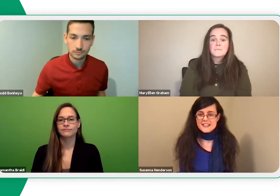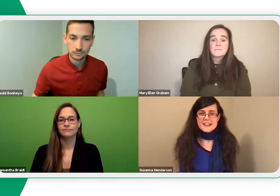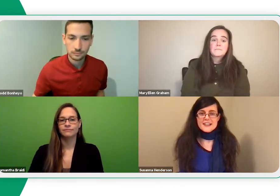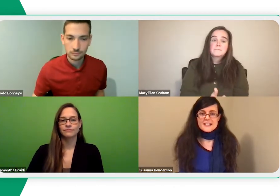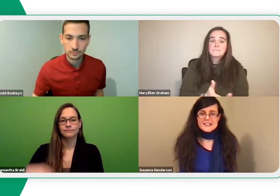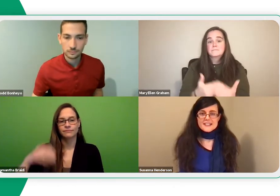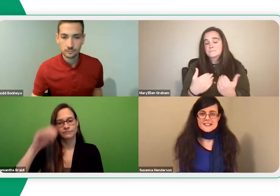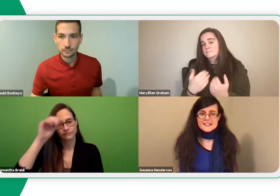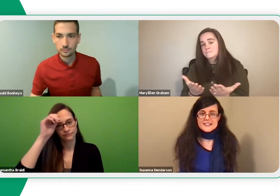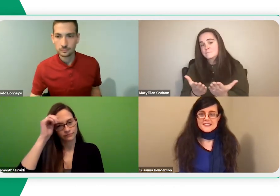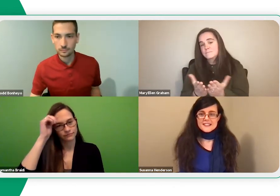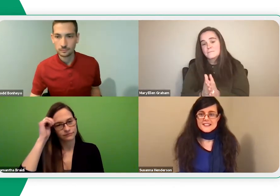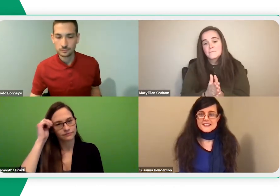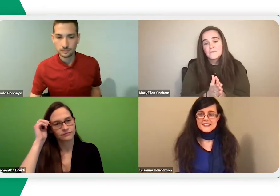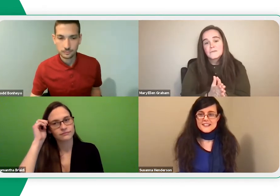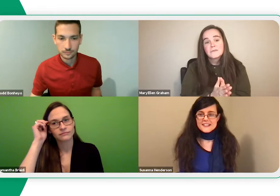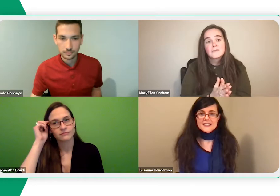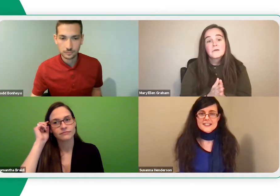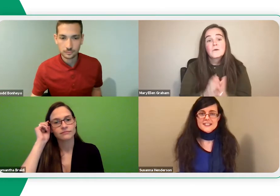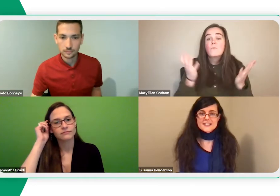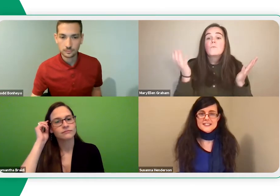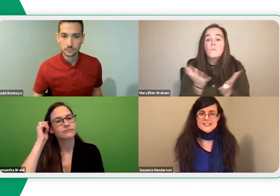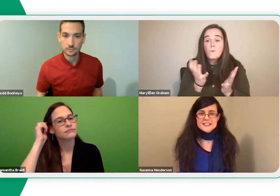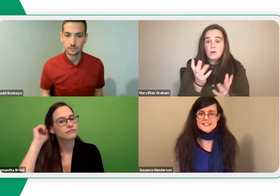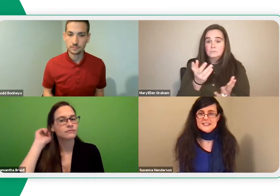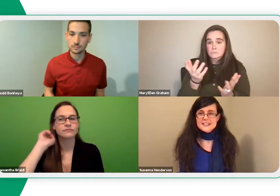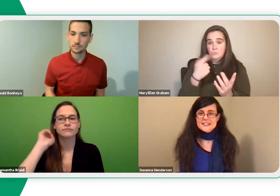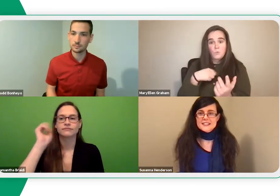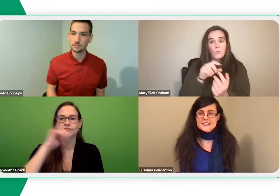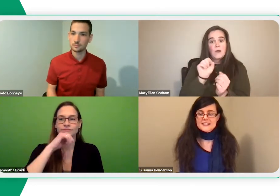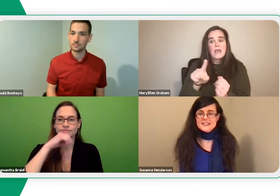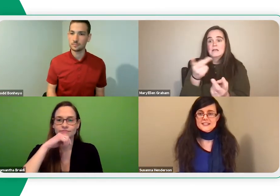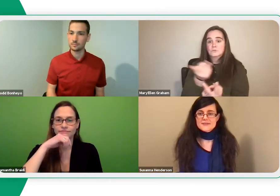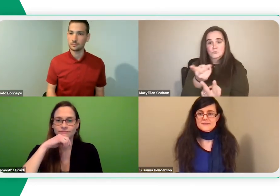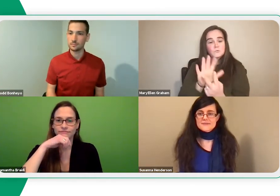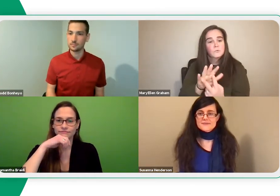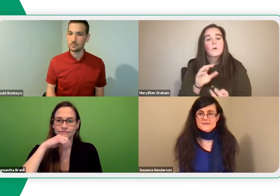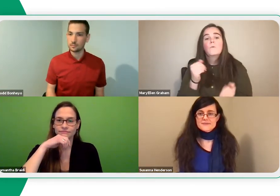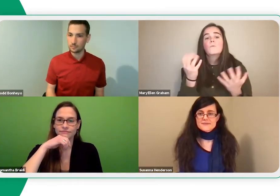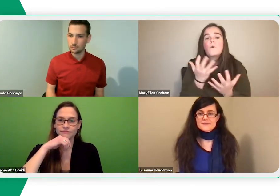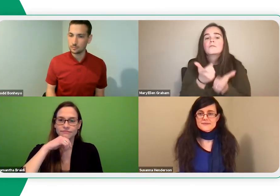And this actually segues right into our next question, which is on the screen.